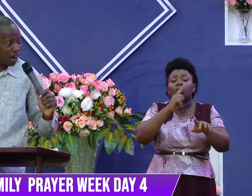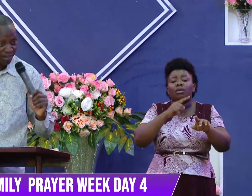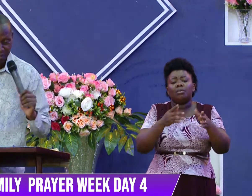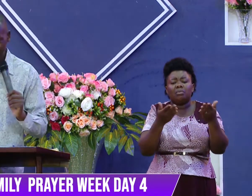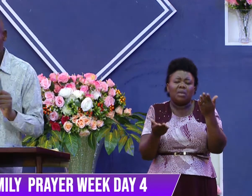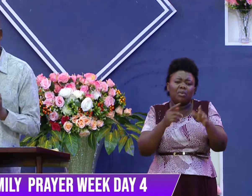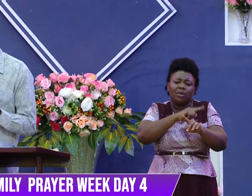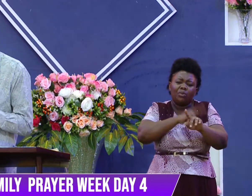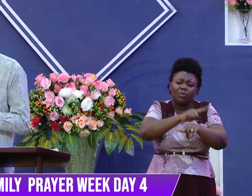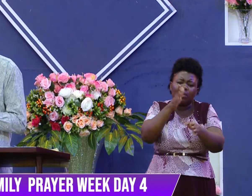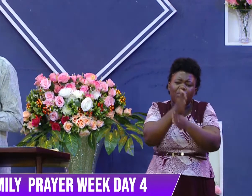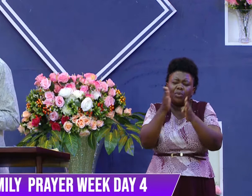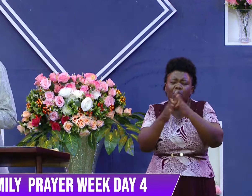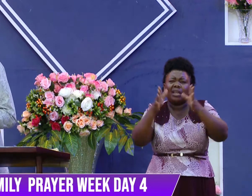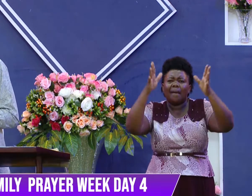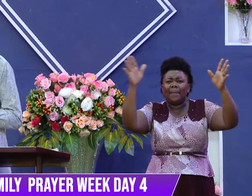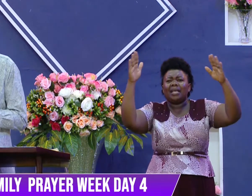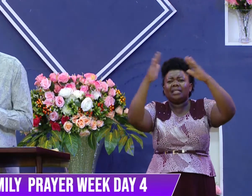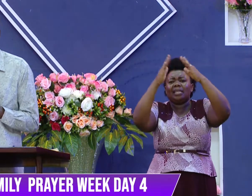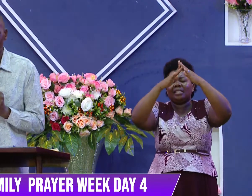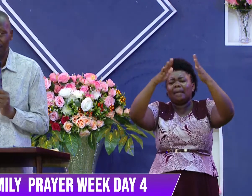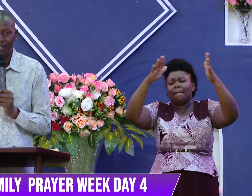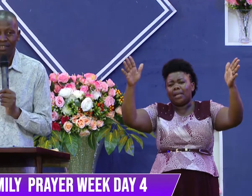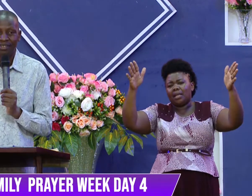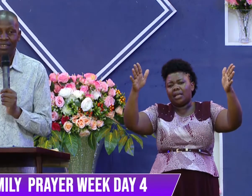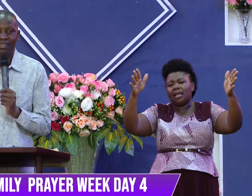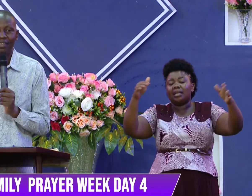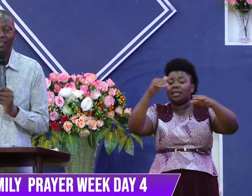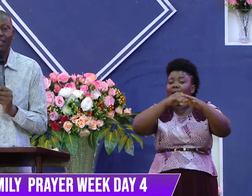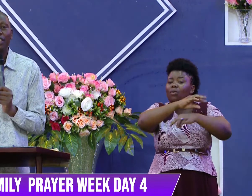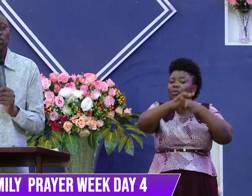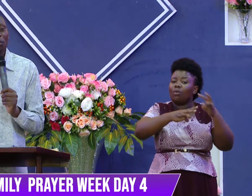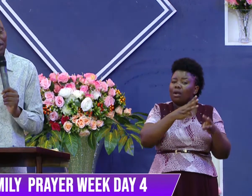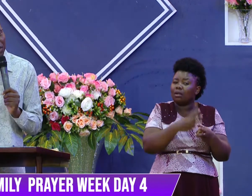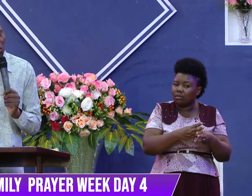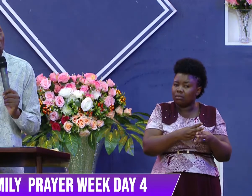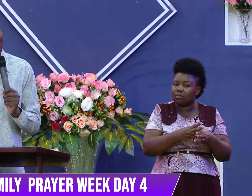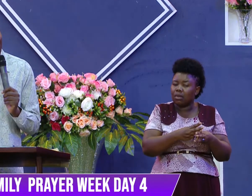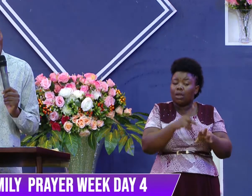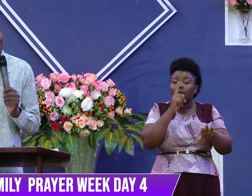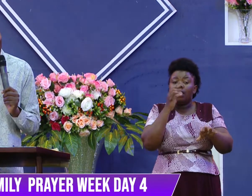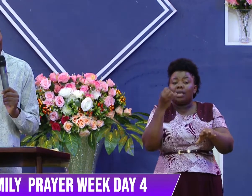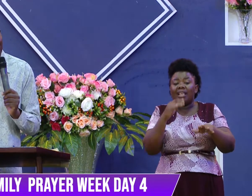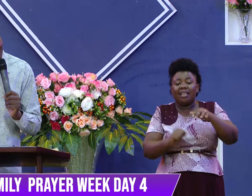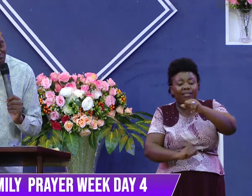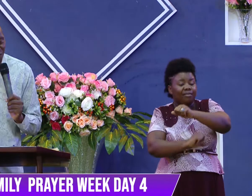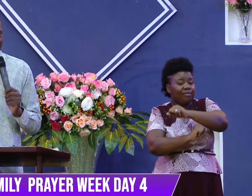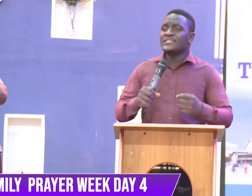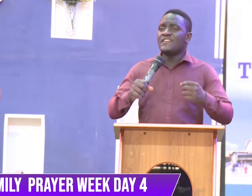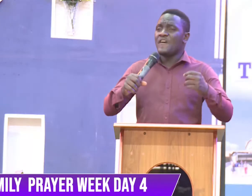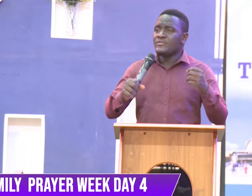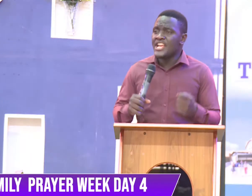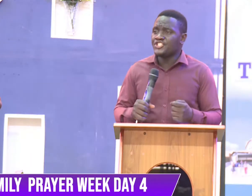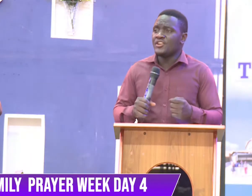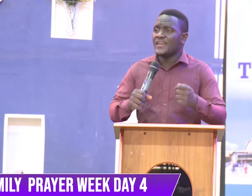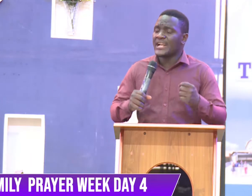down. Let it be that we are ministers and we build a church that is the greatest church in the entire world. Once